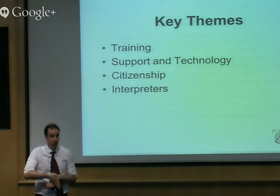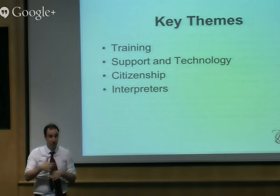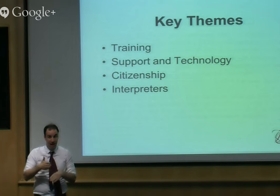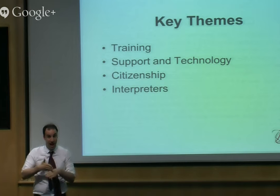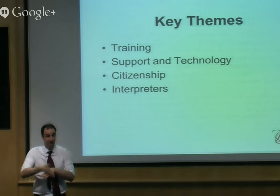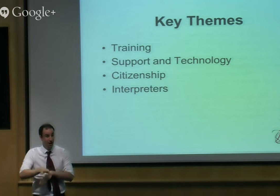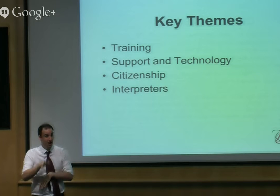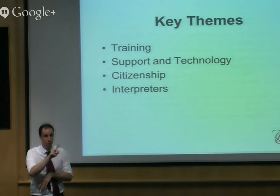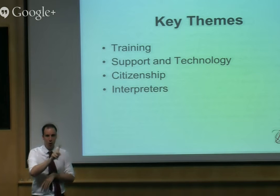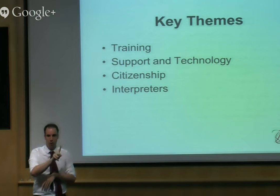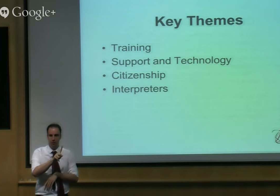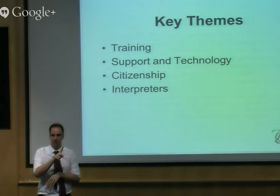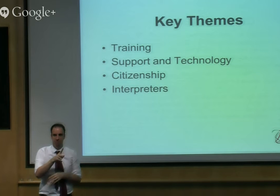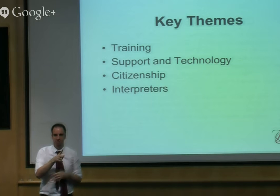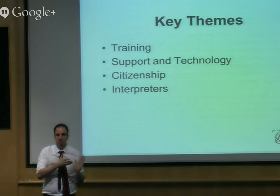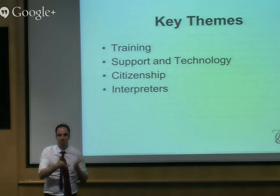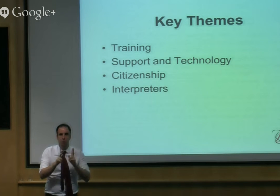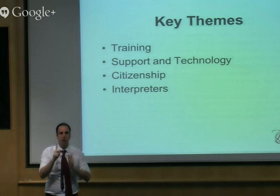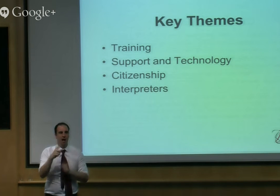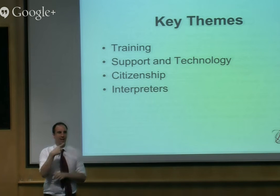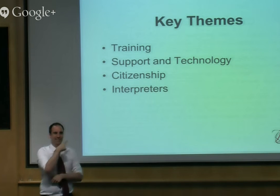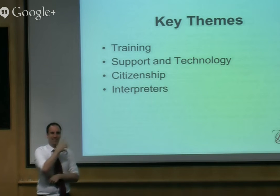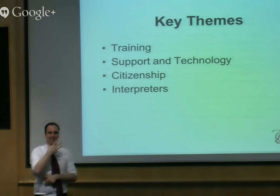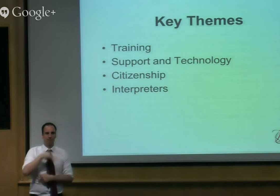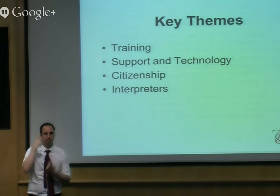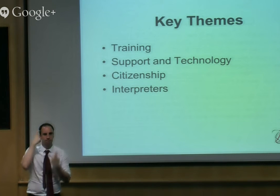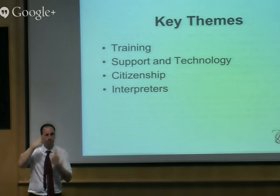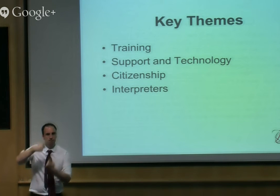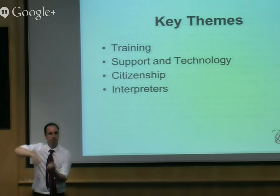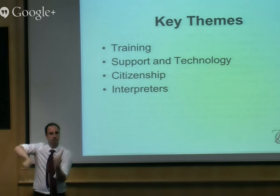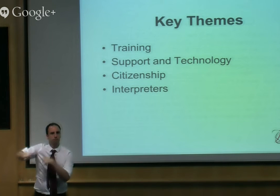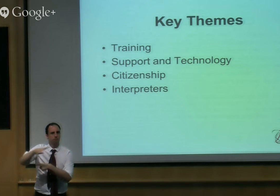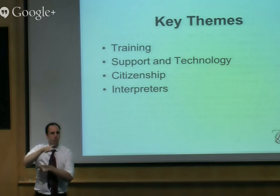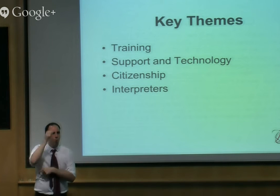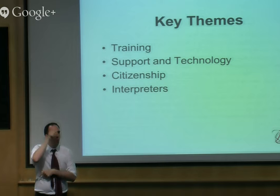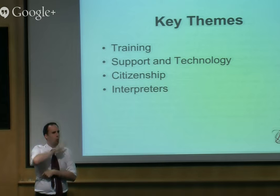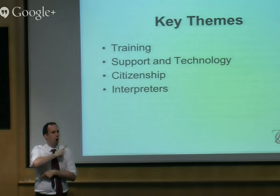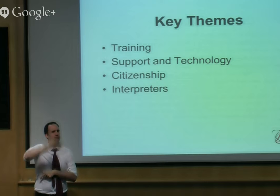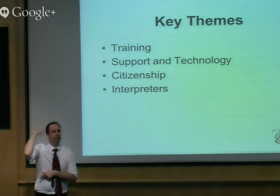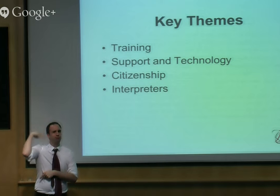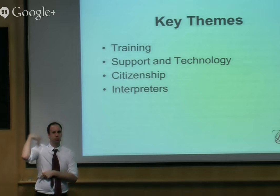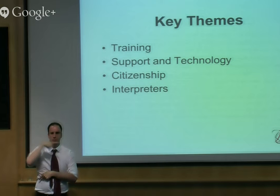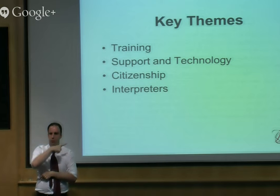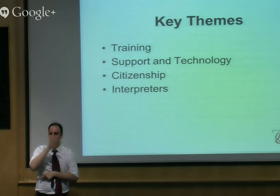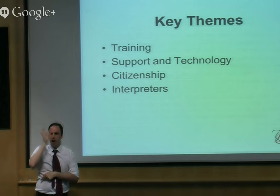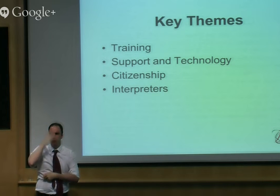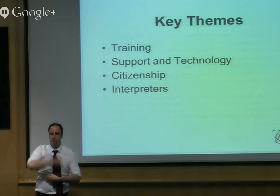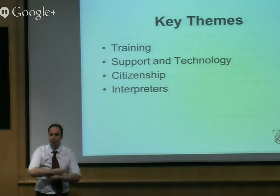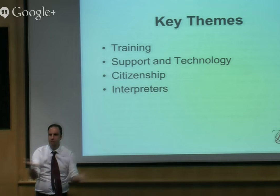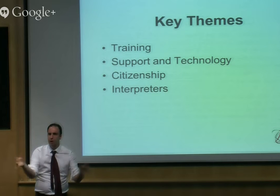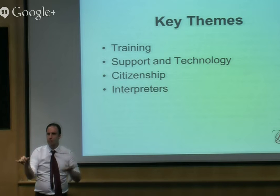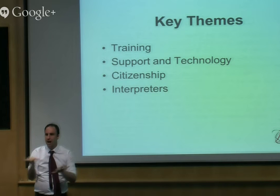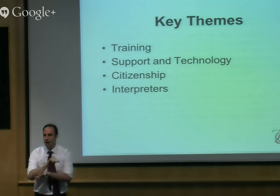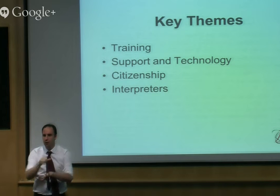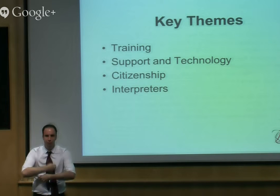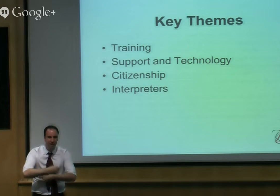was interesting is that we saw in certain areas there was training delivered, but there was no provision of things